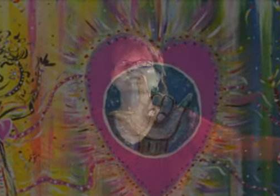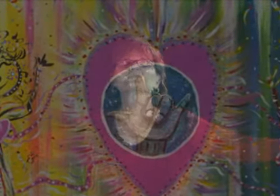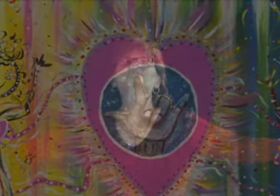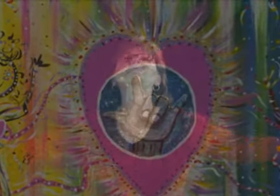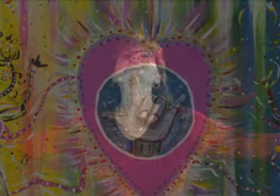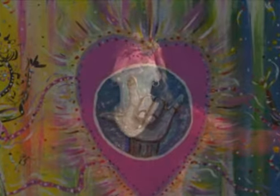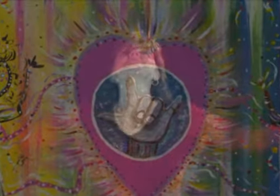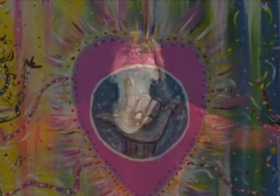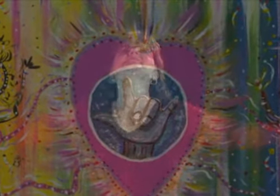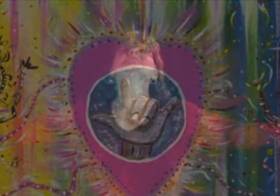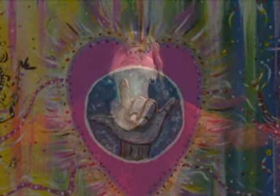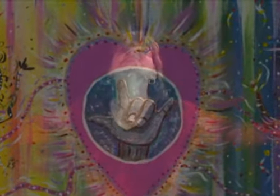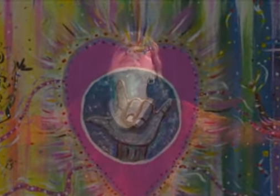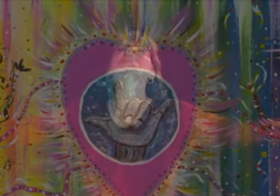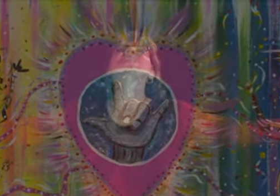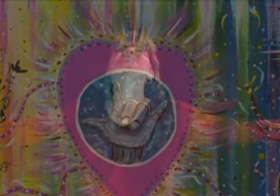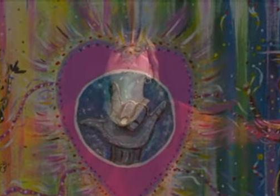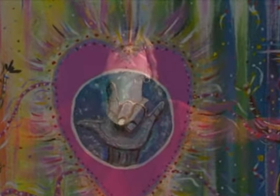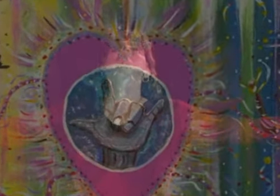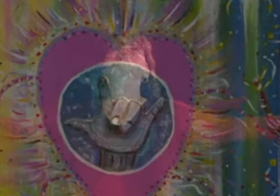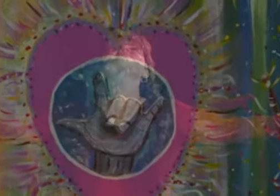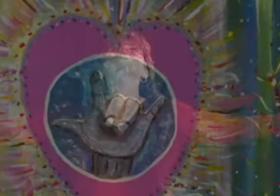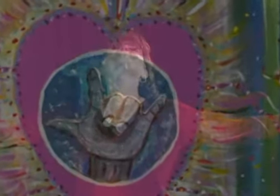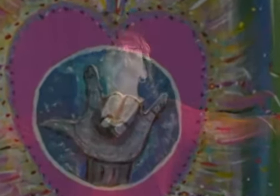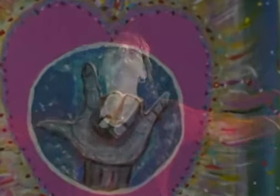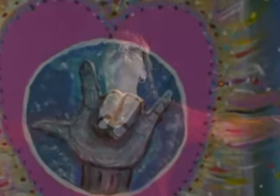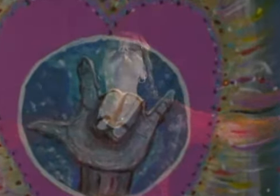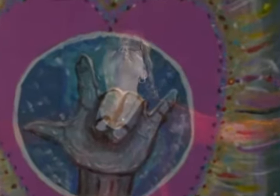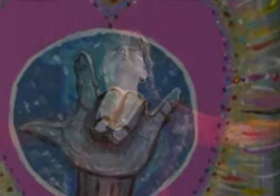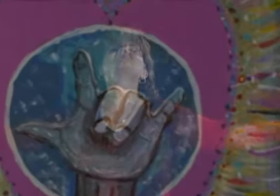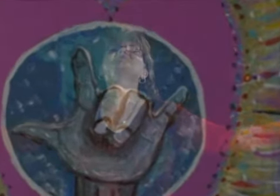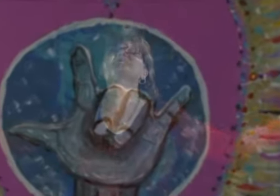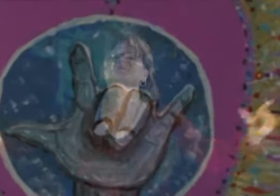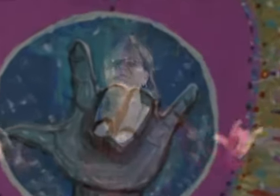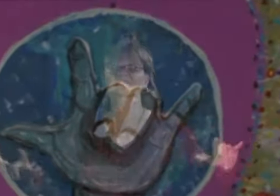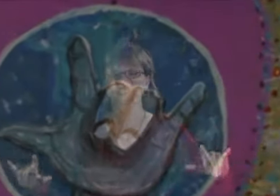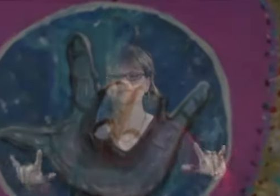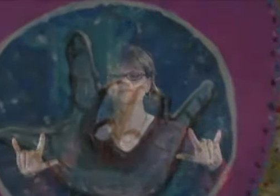and surrender to the sky.